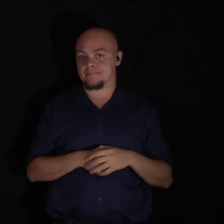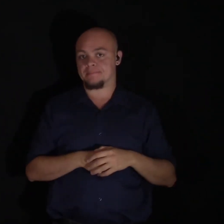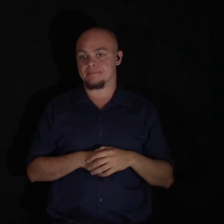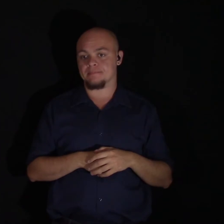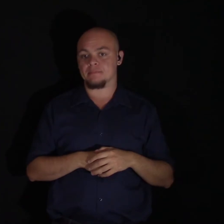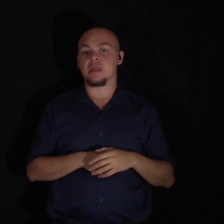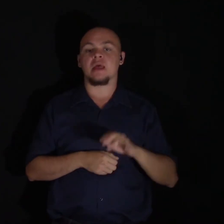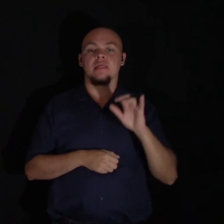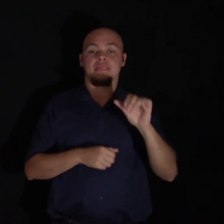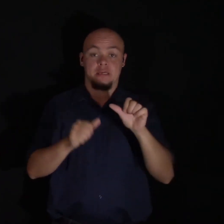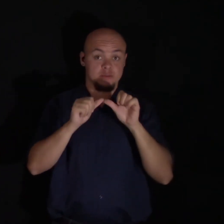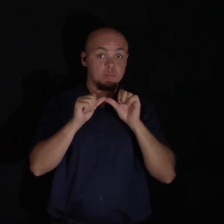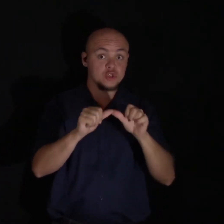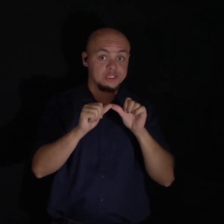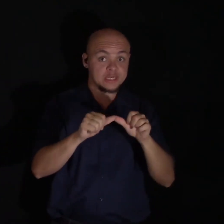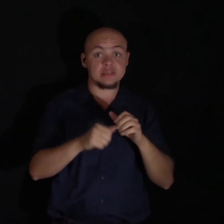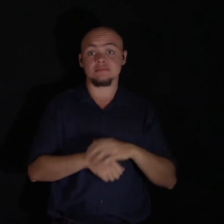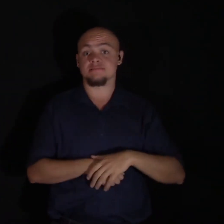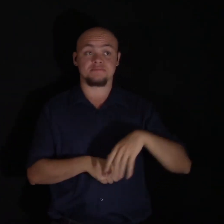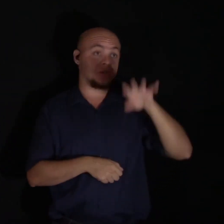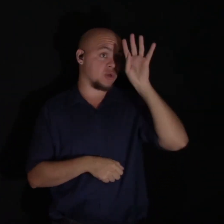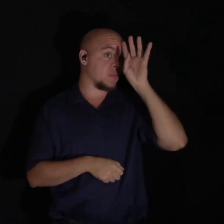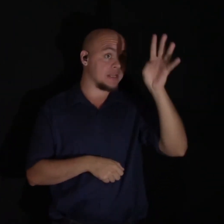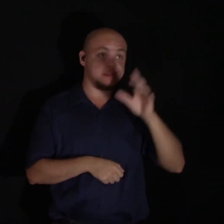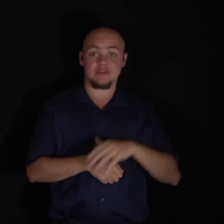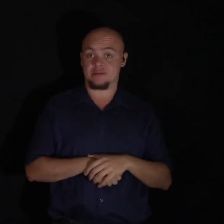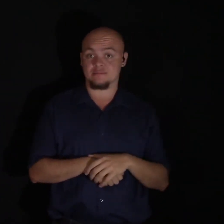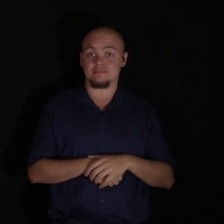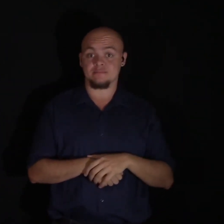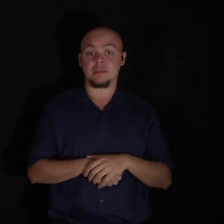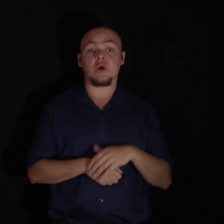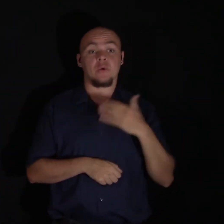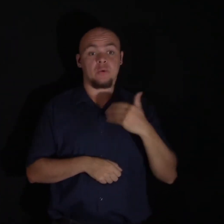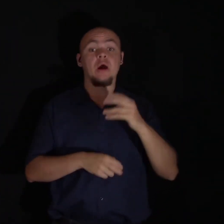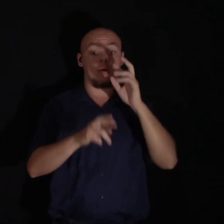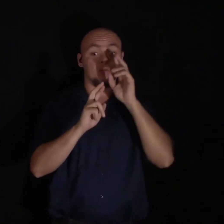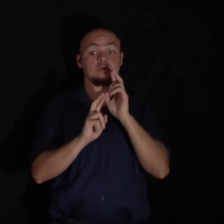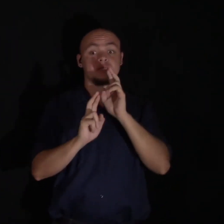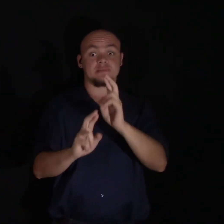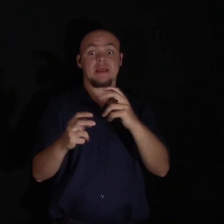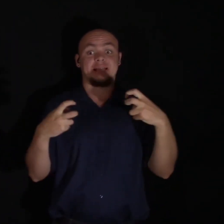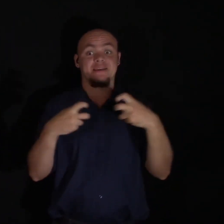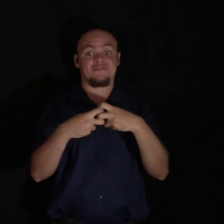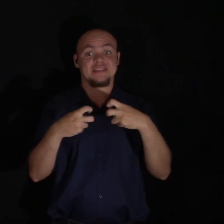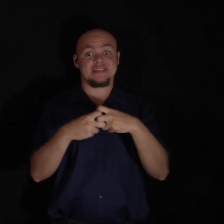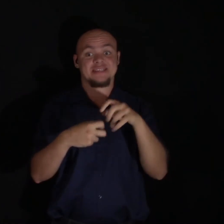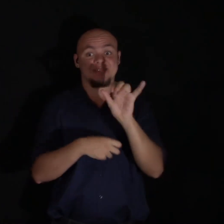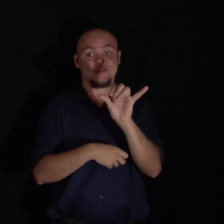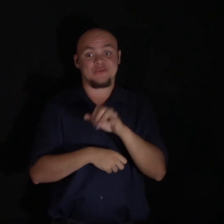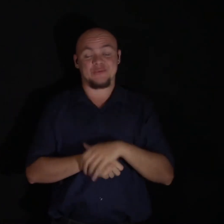That is persistence, creativity, and a healthy respect for physics.